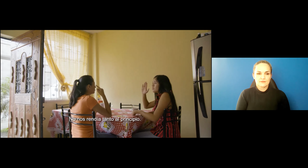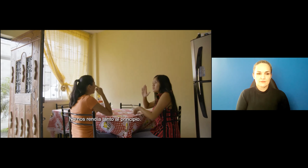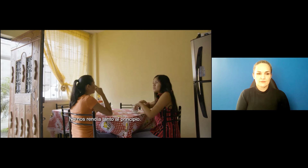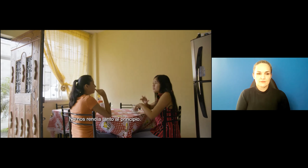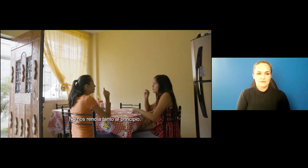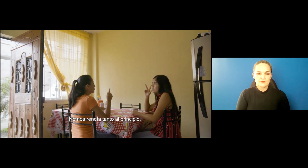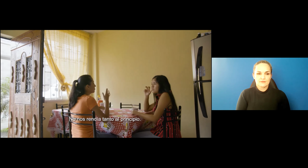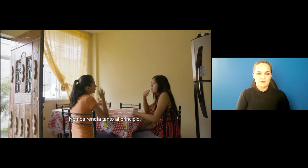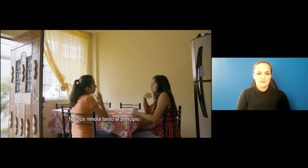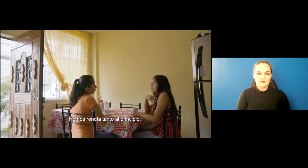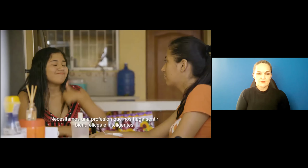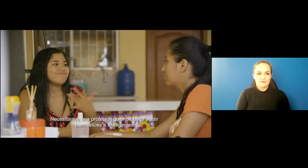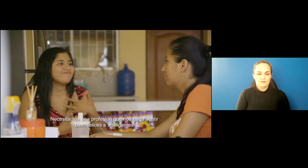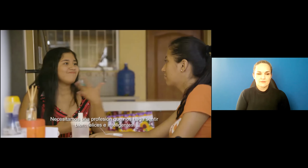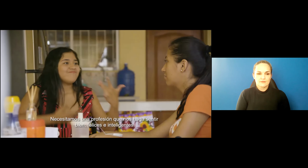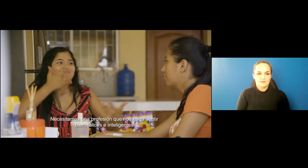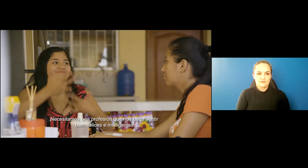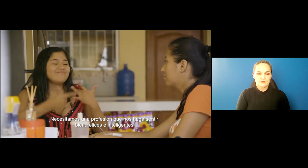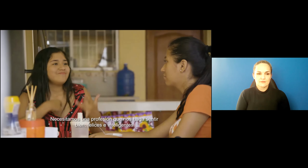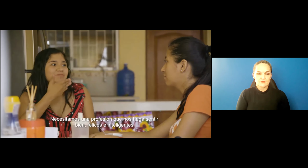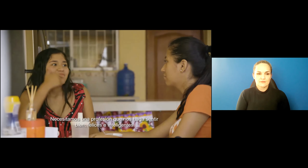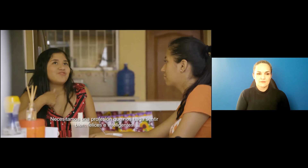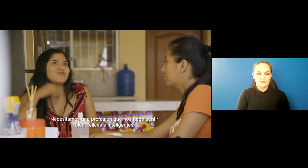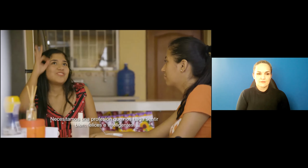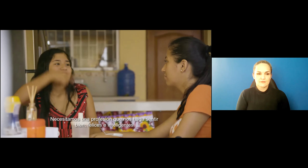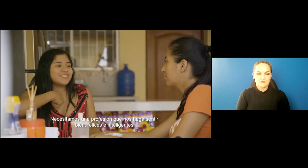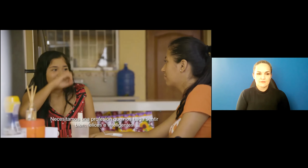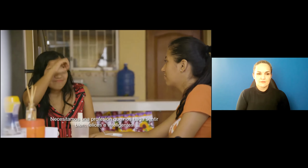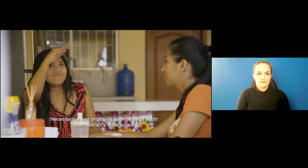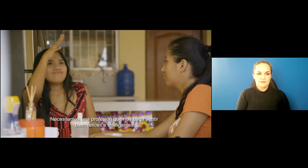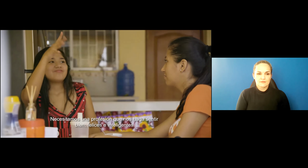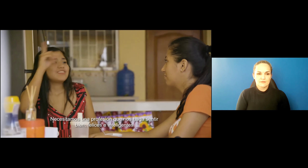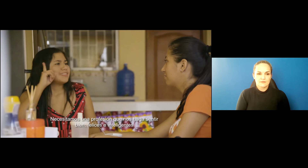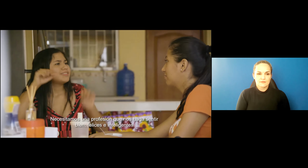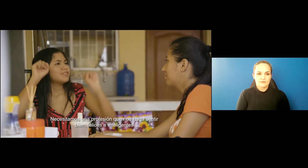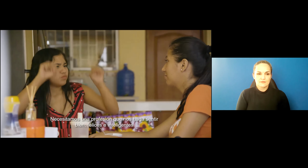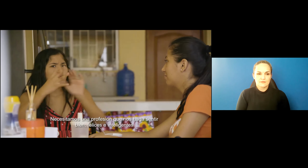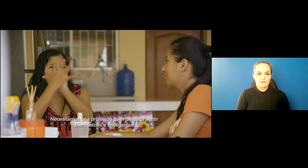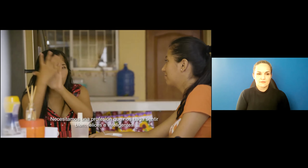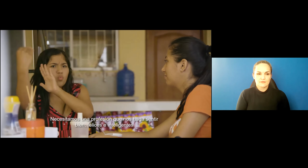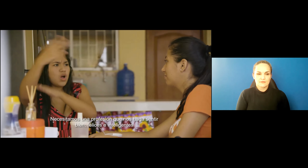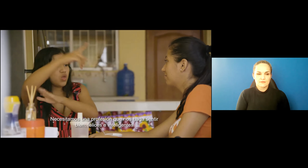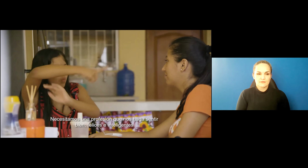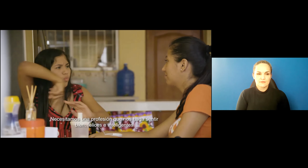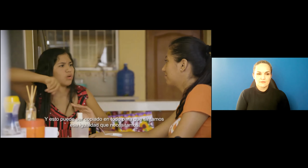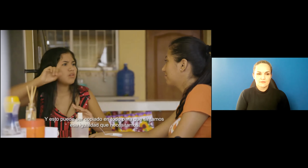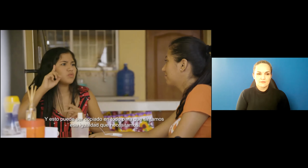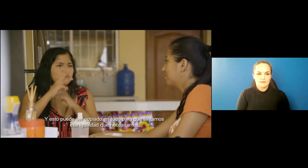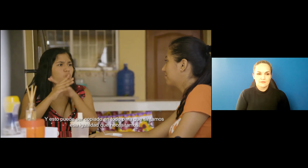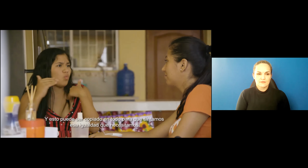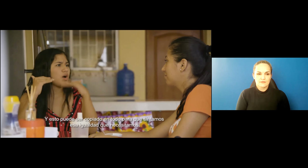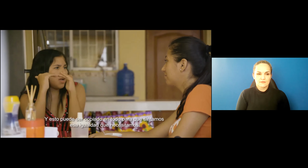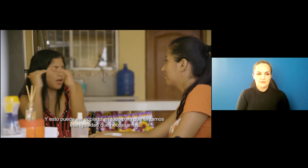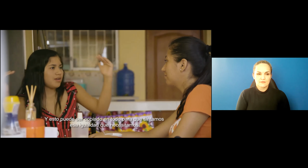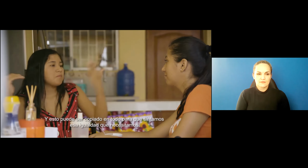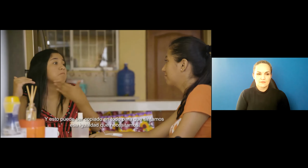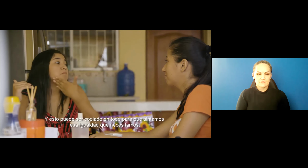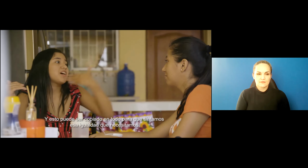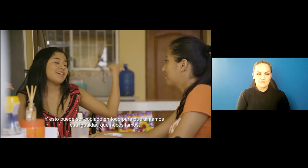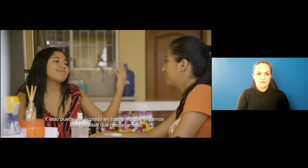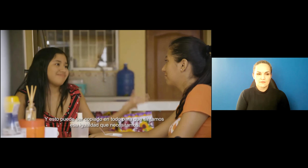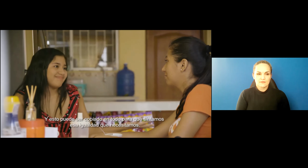We didn't have as much time as we needed in the beginning. We needed a profession that will make us feel good, intelligent,